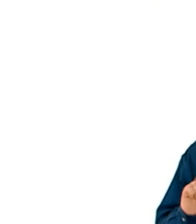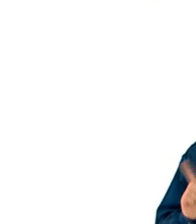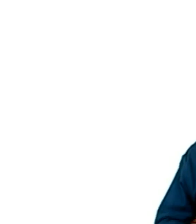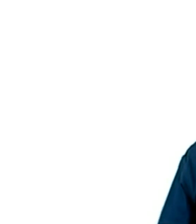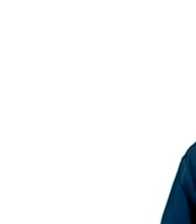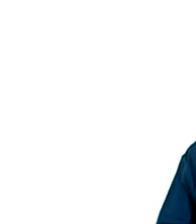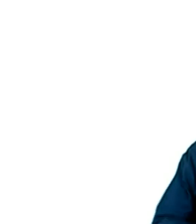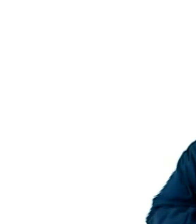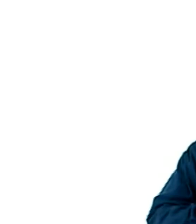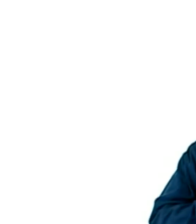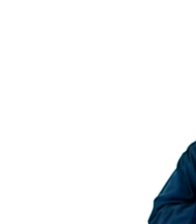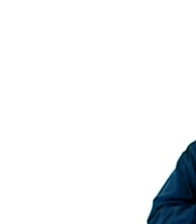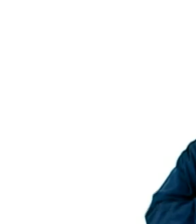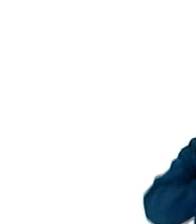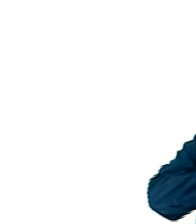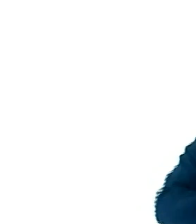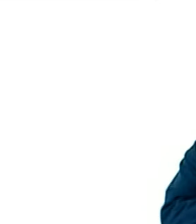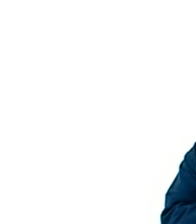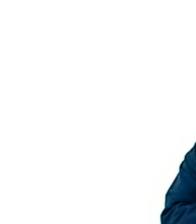What else do I like to do?